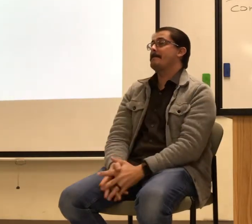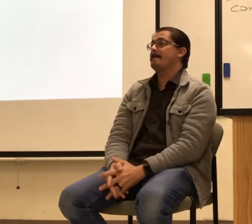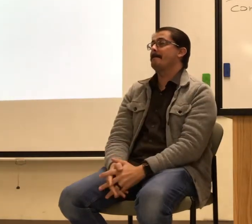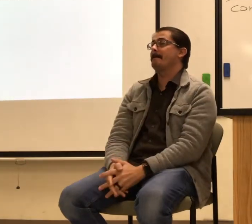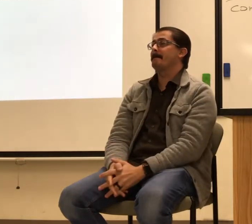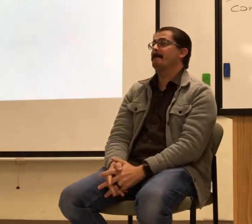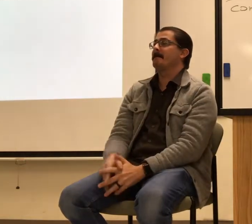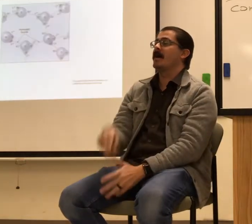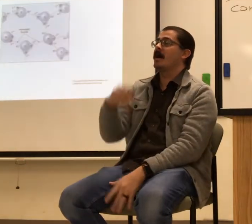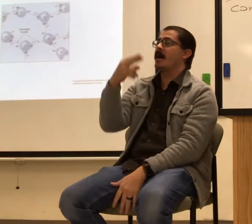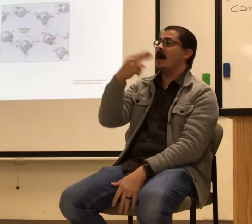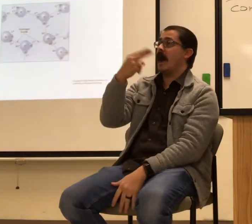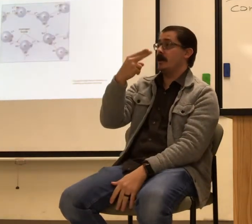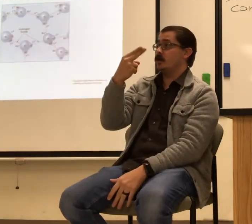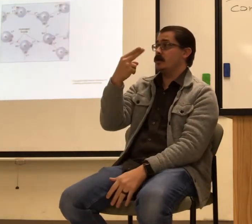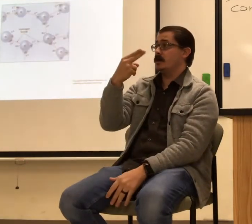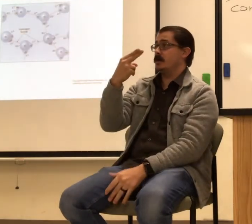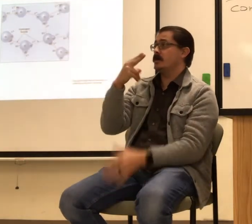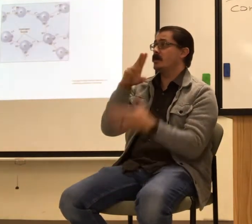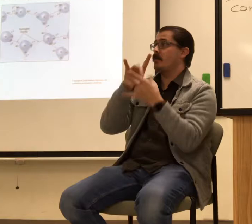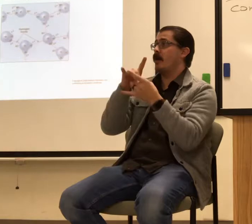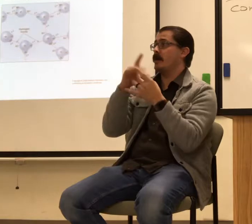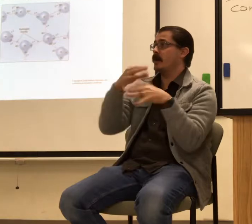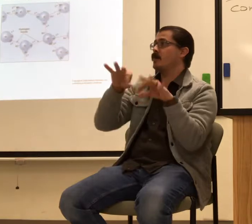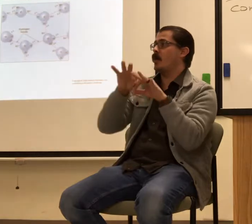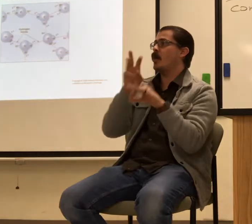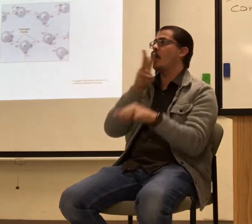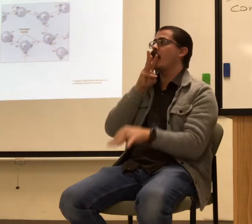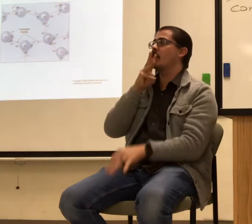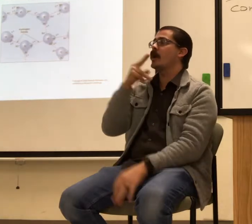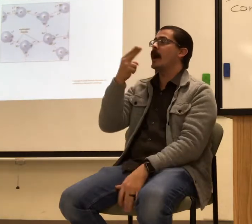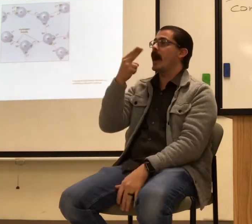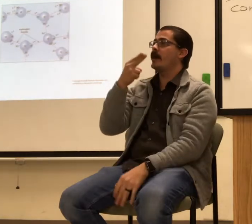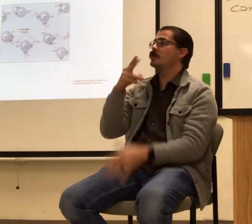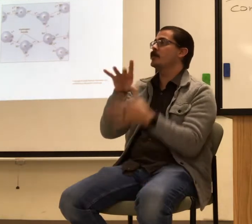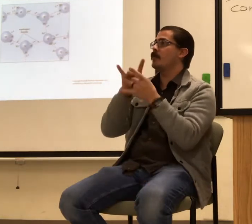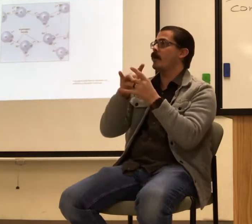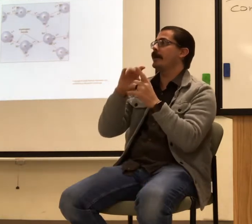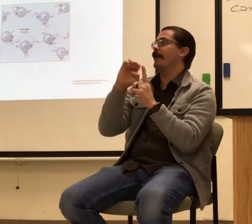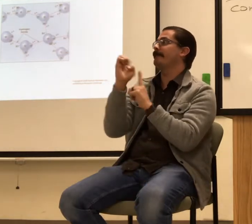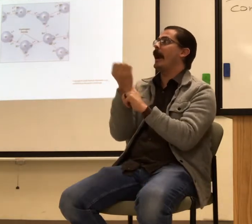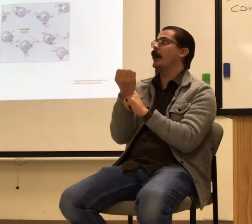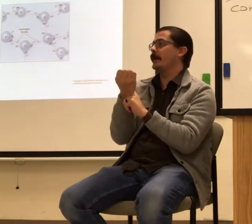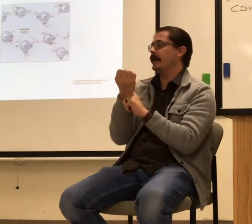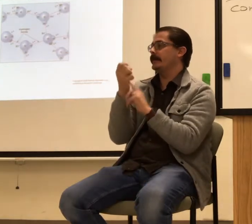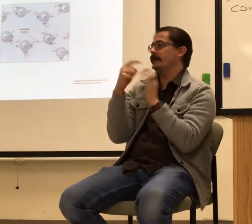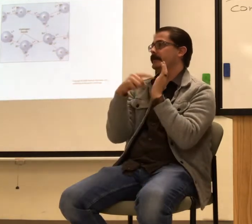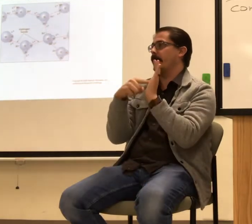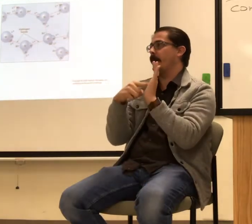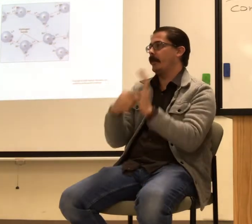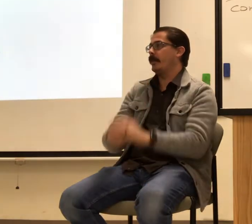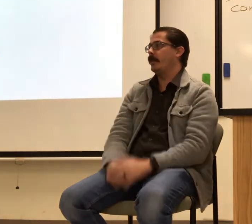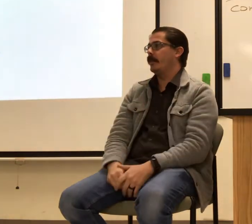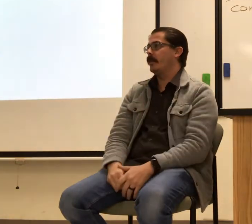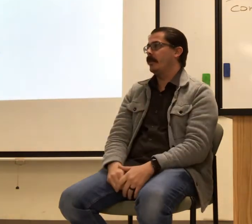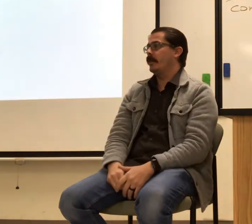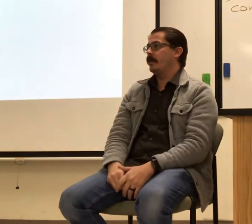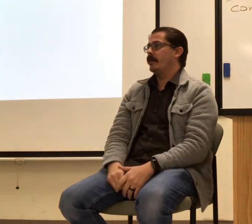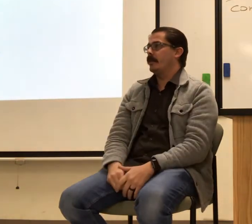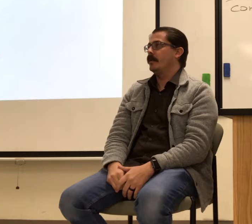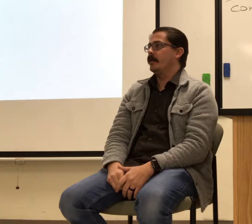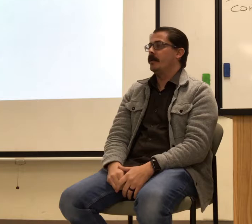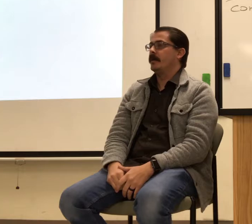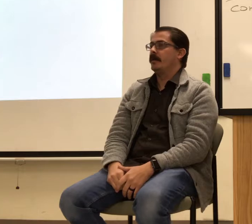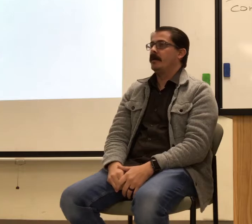Okay, so hydrogen bonding is important. Water is a hydrogen bonding environment, as an example, as I've illustrated there. Let's move